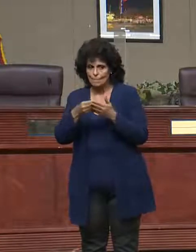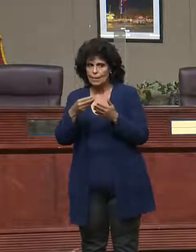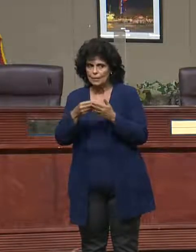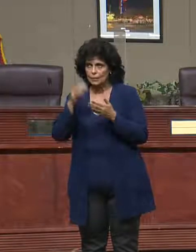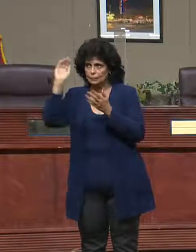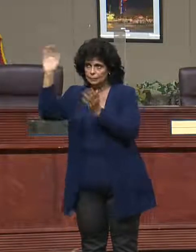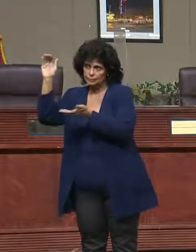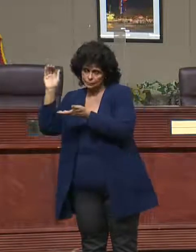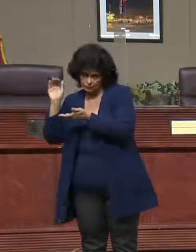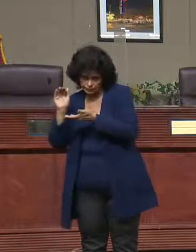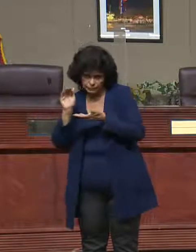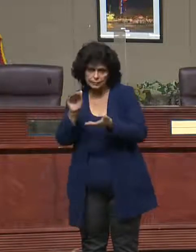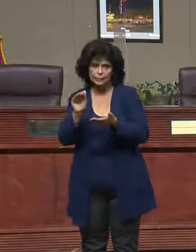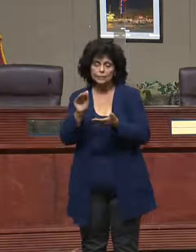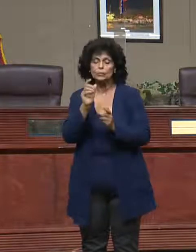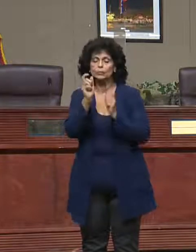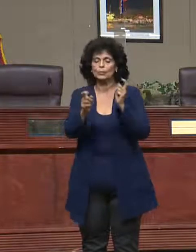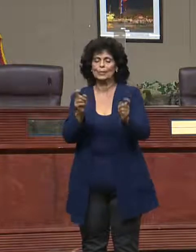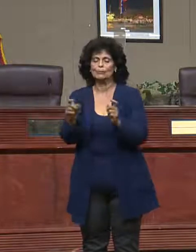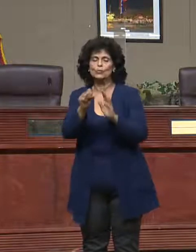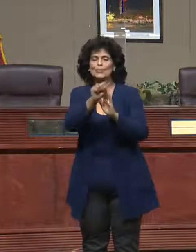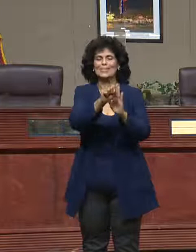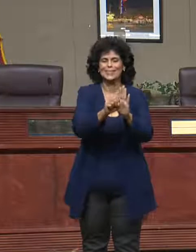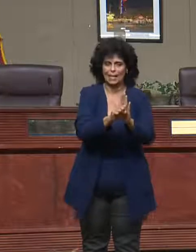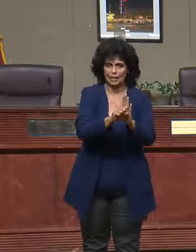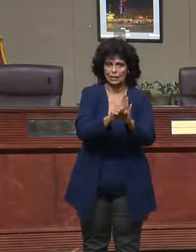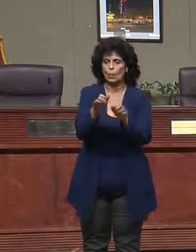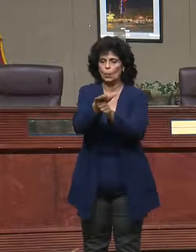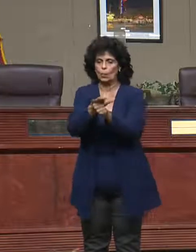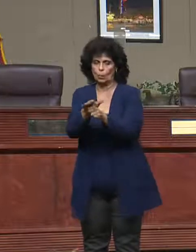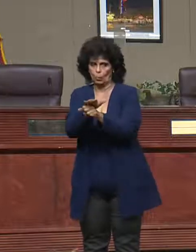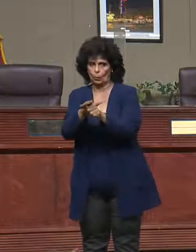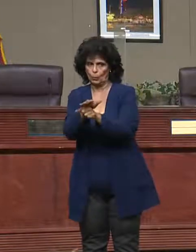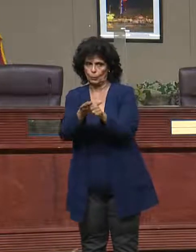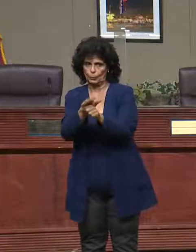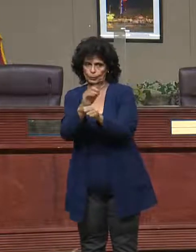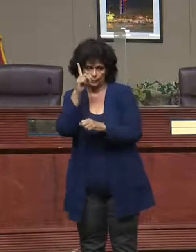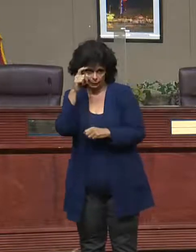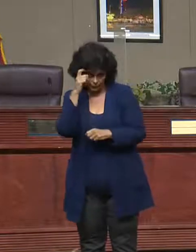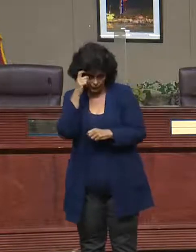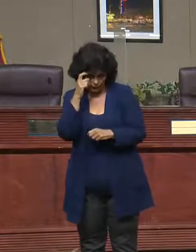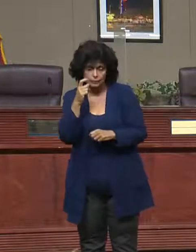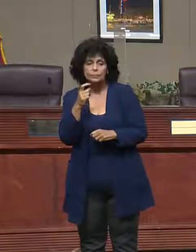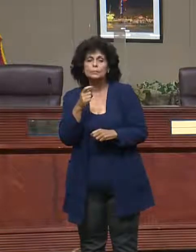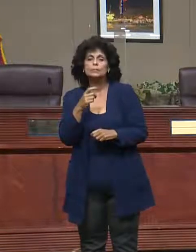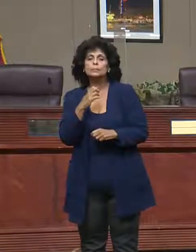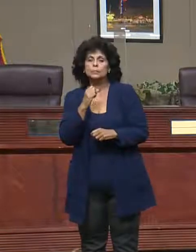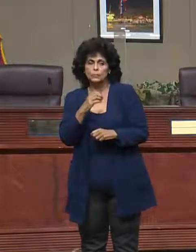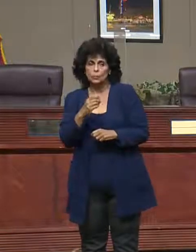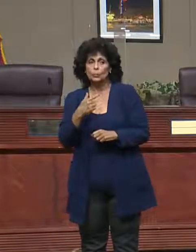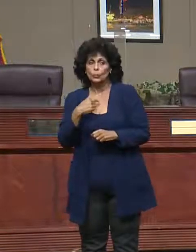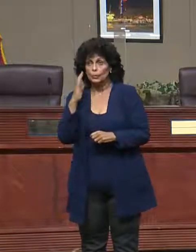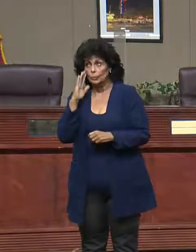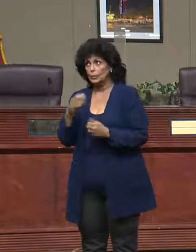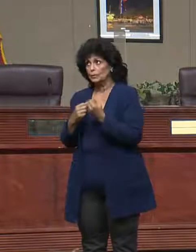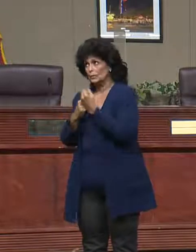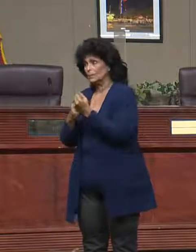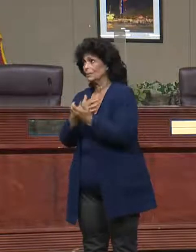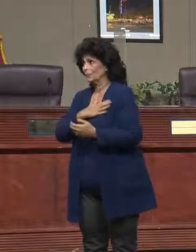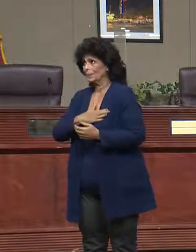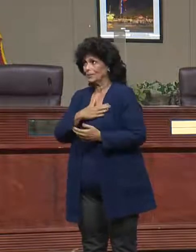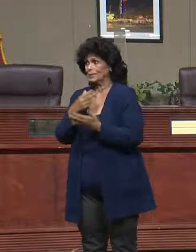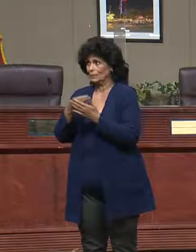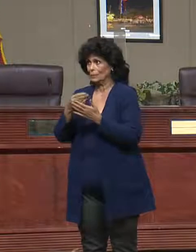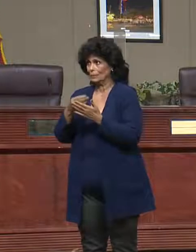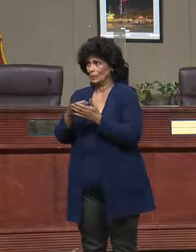dedicated to state and locals. So we're going to continue to advocate that we receive direct allocations